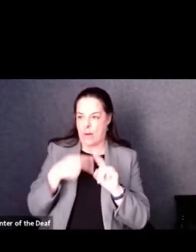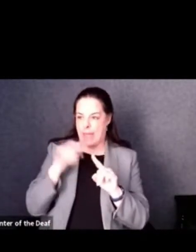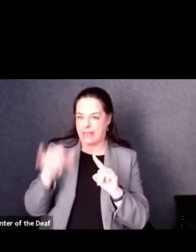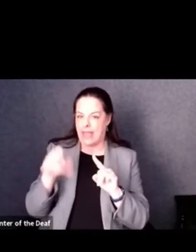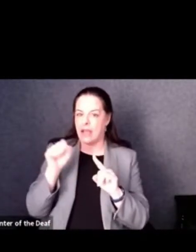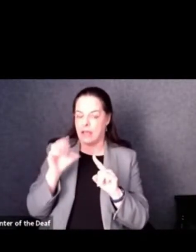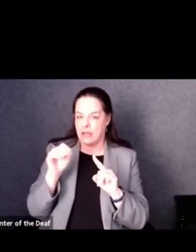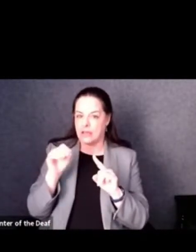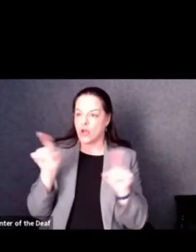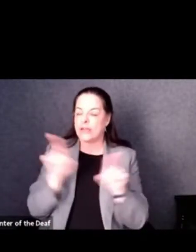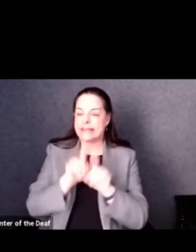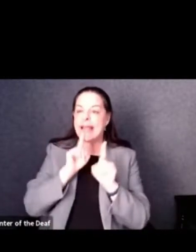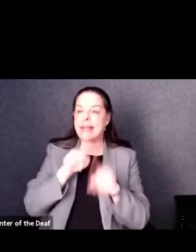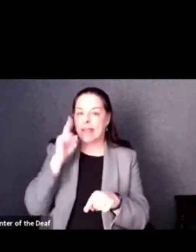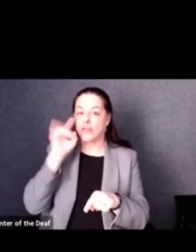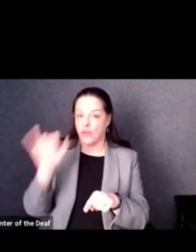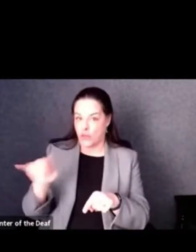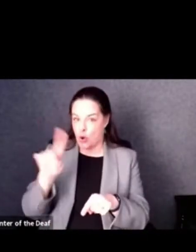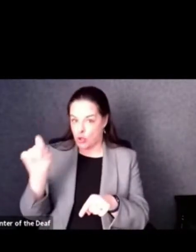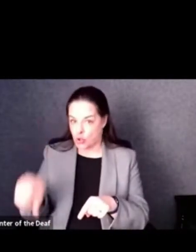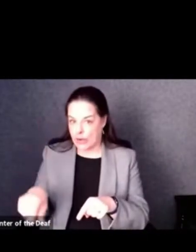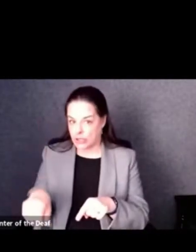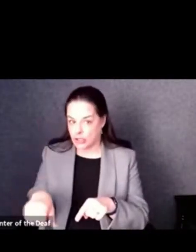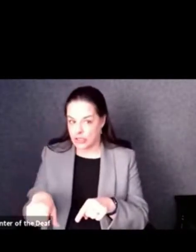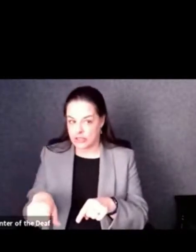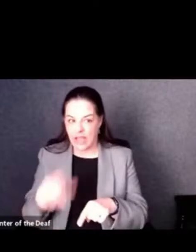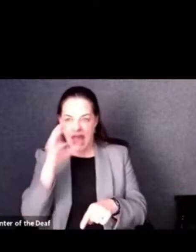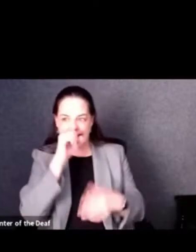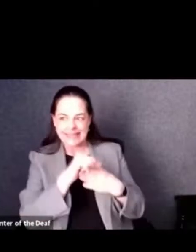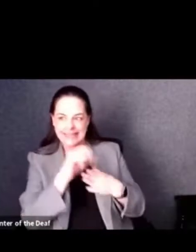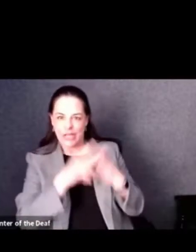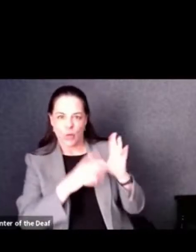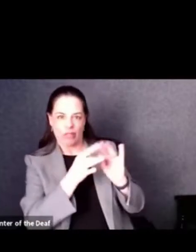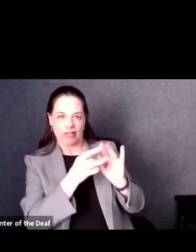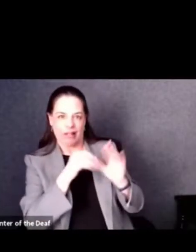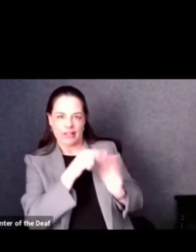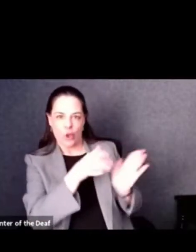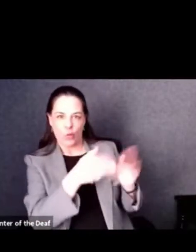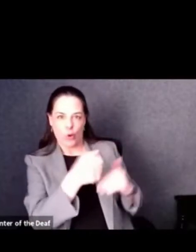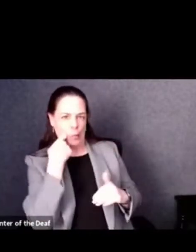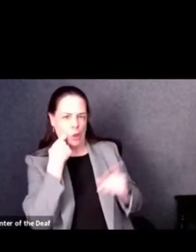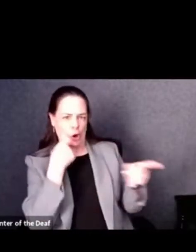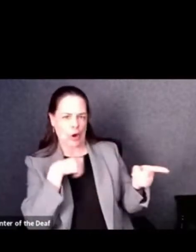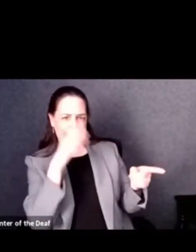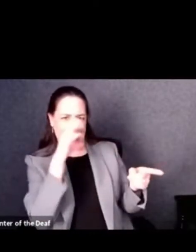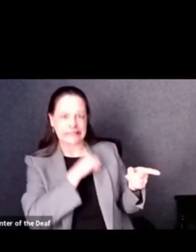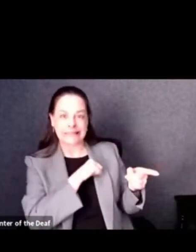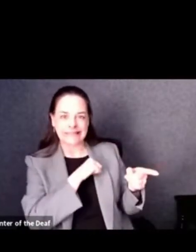yes, same answer for those as well. Guessing that's what the talk was in the room earlier. Okay.